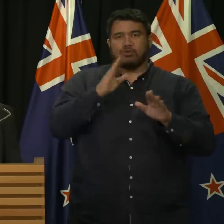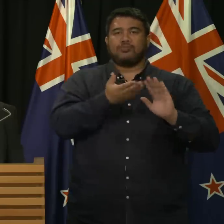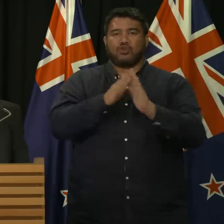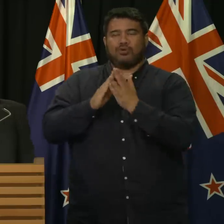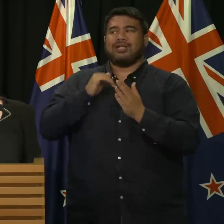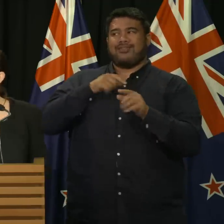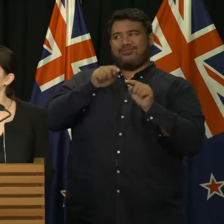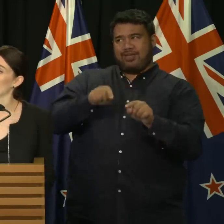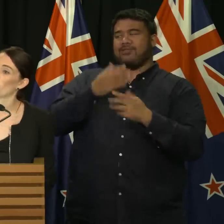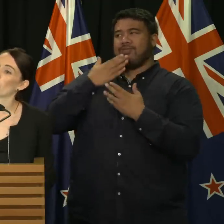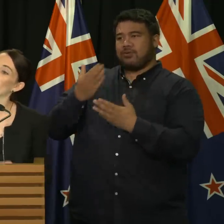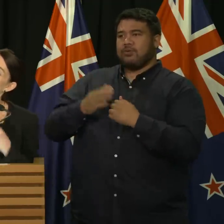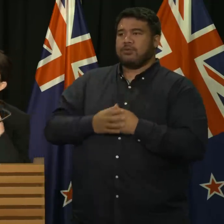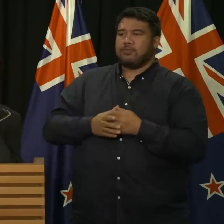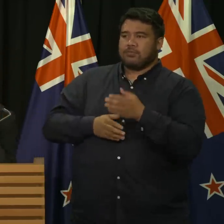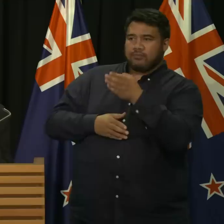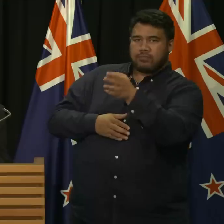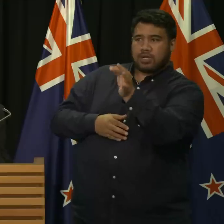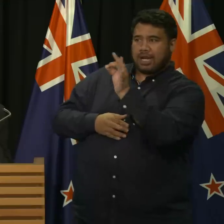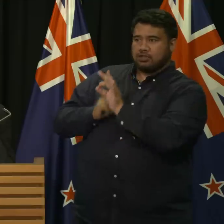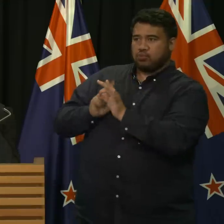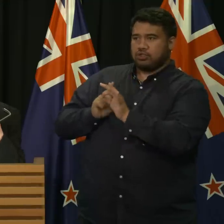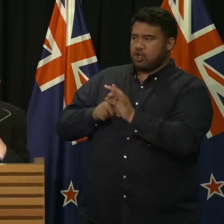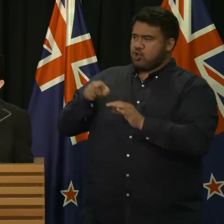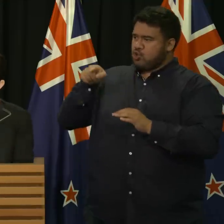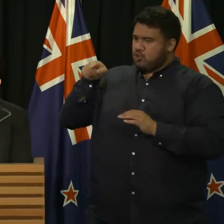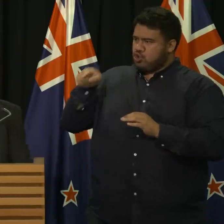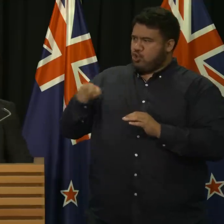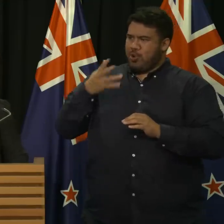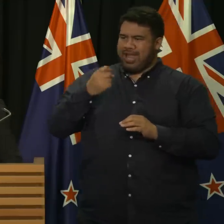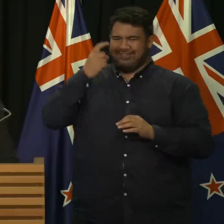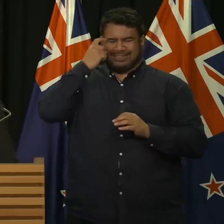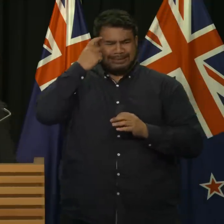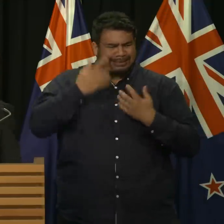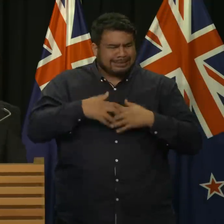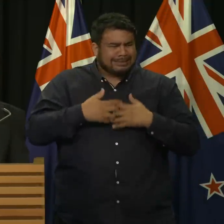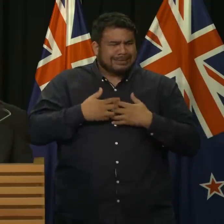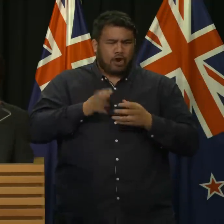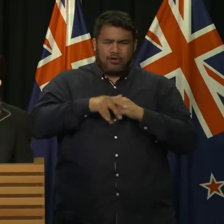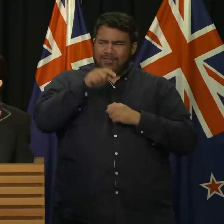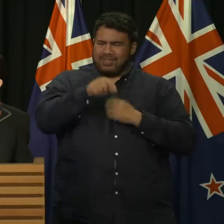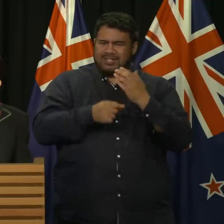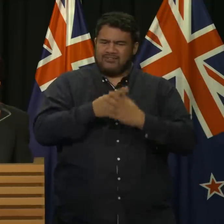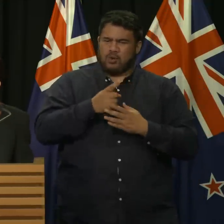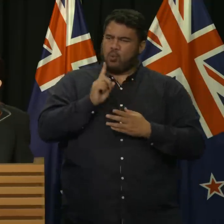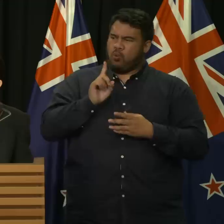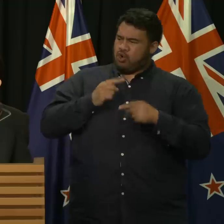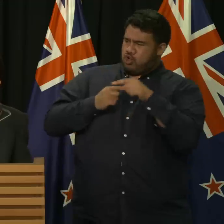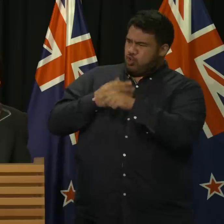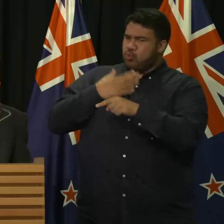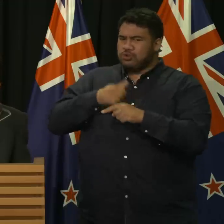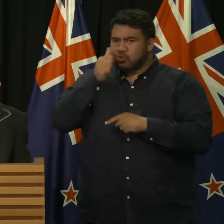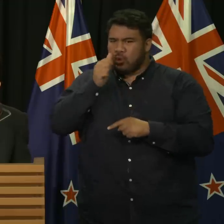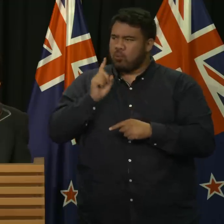So what's the most burning question that you'd like answered out of all this? I've highlighted some of those in my opening